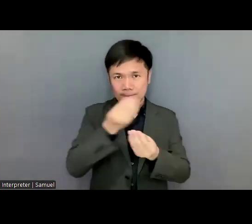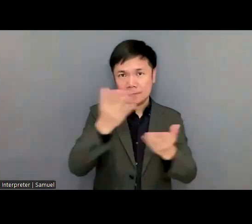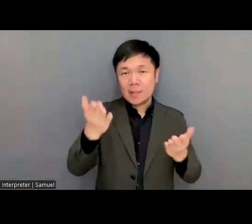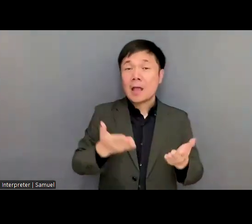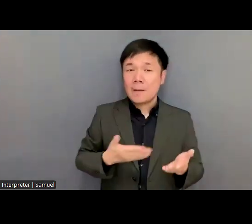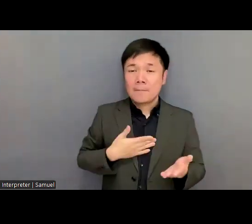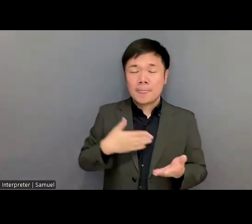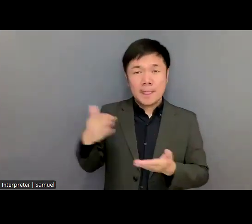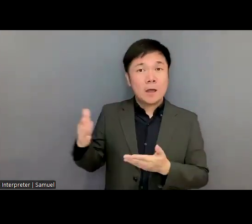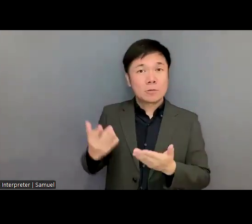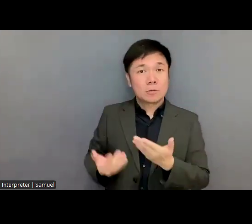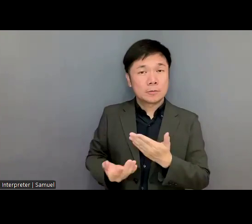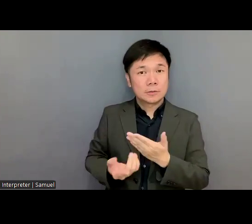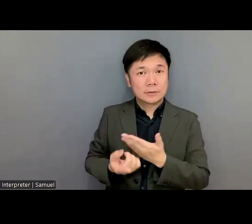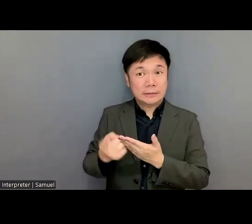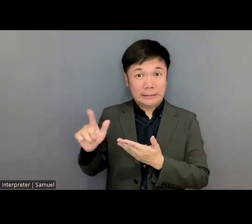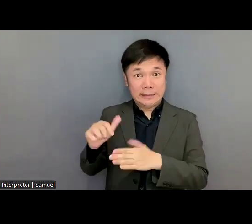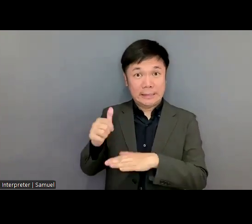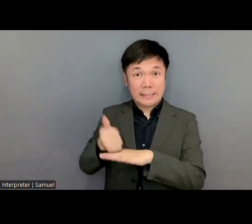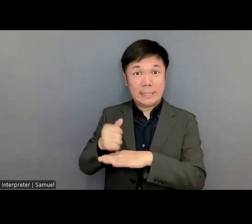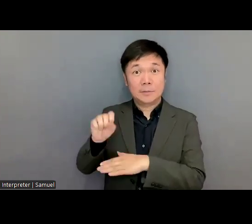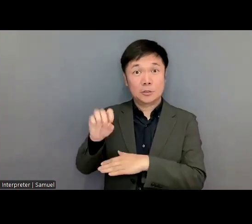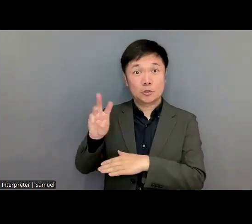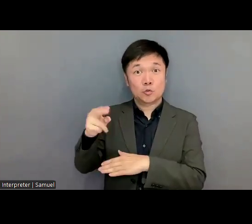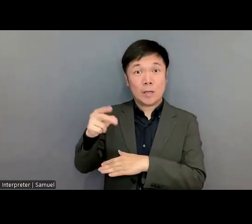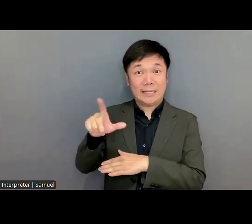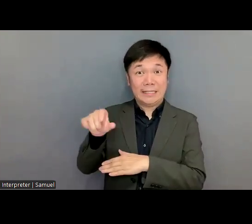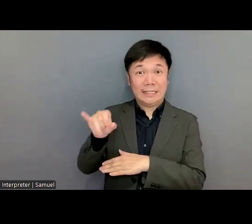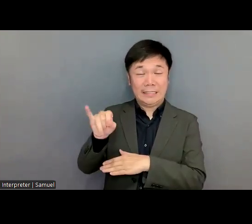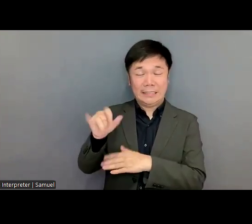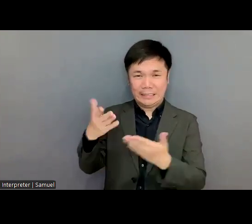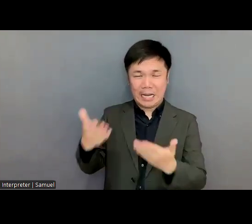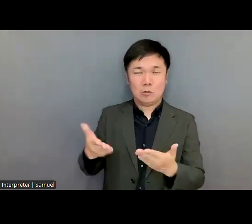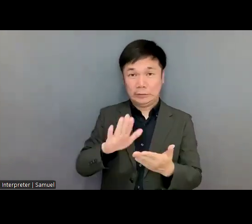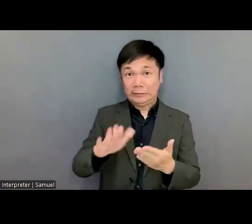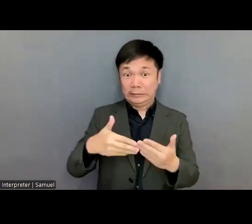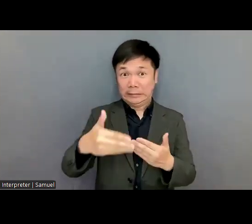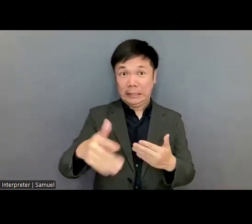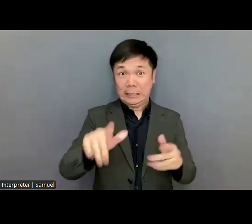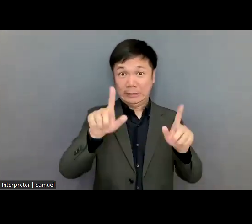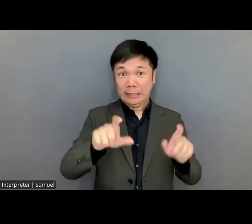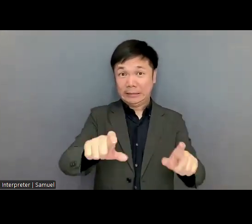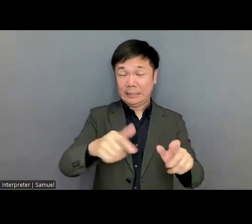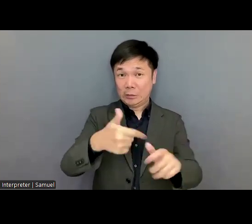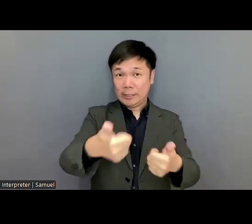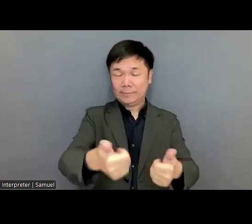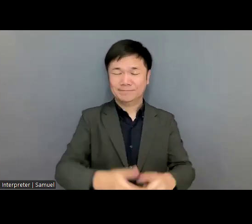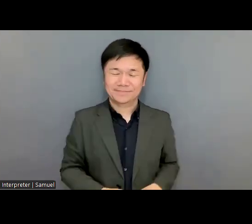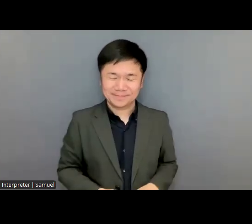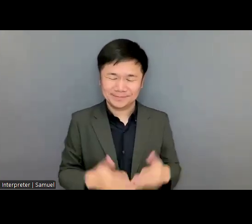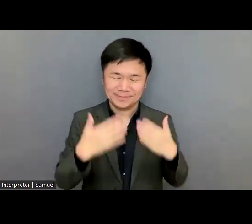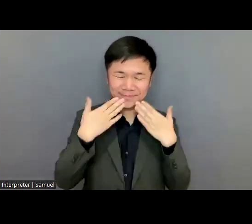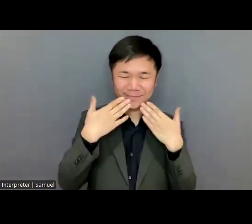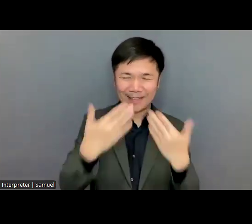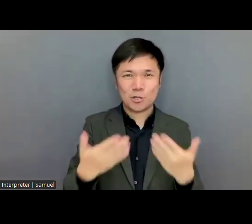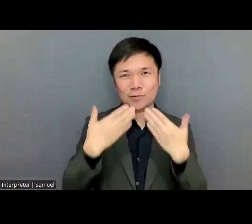just use this opportunity to try to set up the Swahili interpretation, just for you to know Okay. that we are testing this Yes, now, yes, yes. okay? Okay. Thank you so much, Minya,